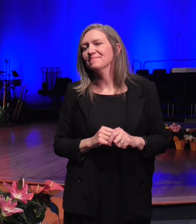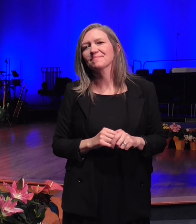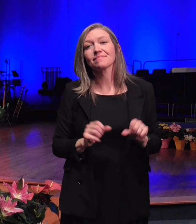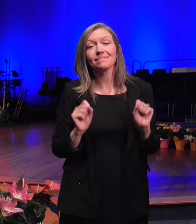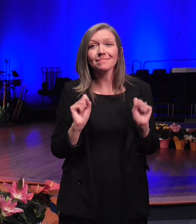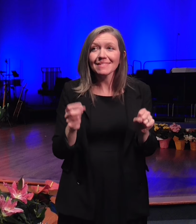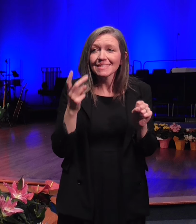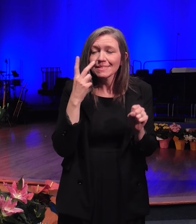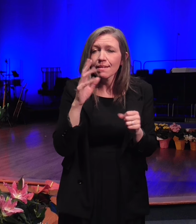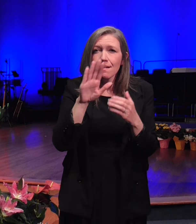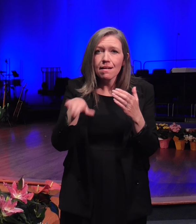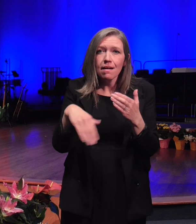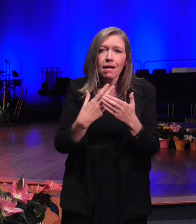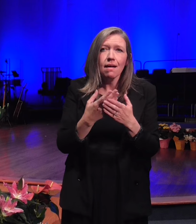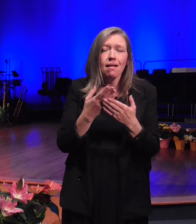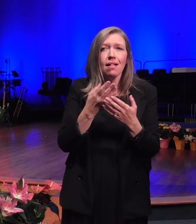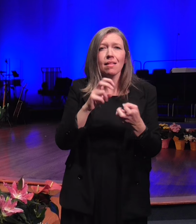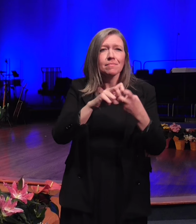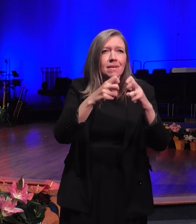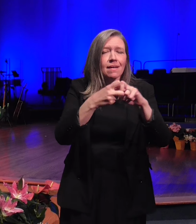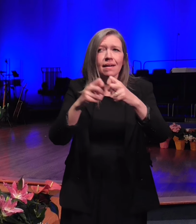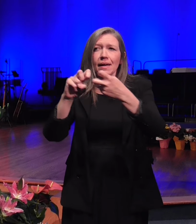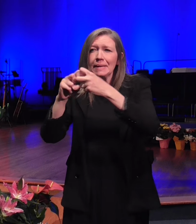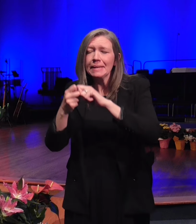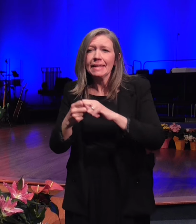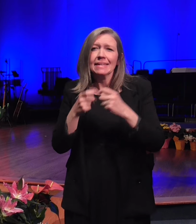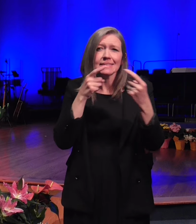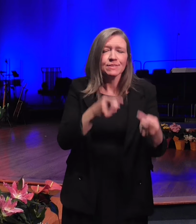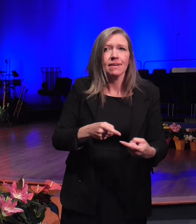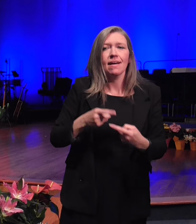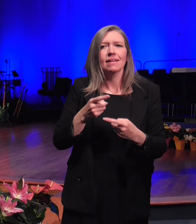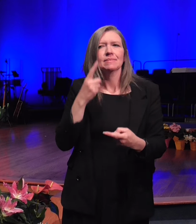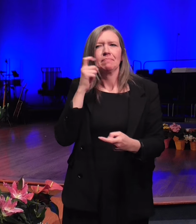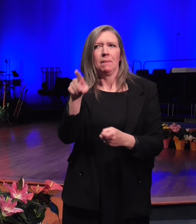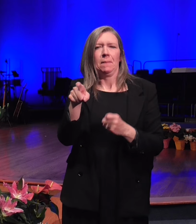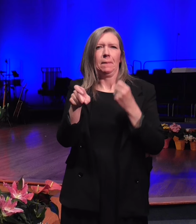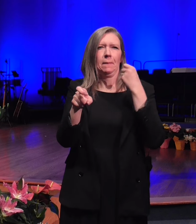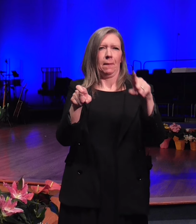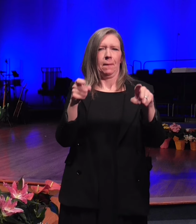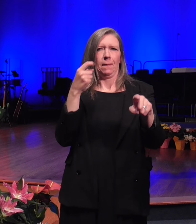I can see all obstacles in my way.